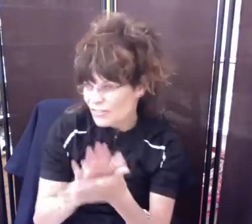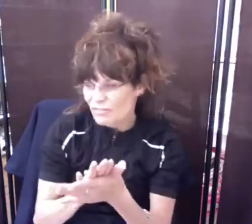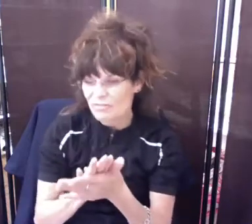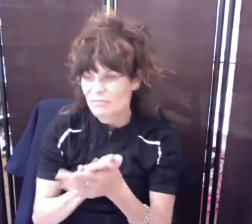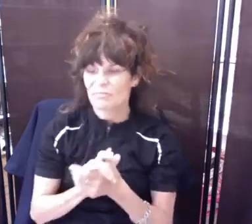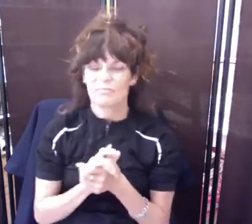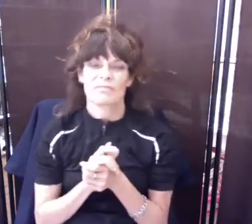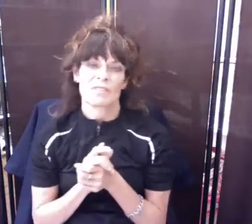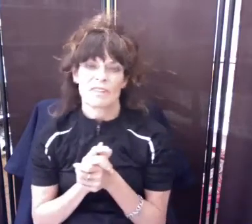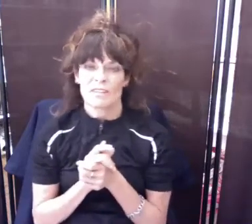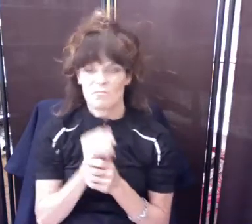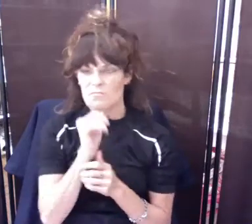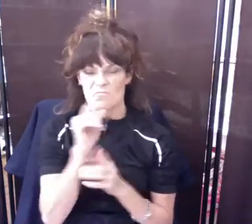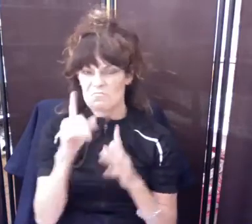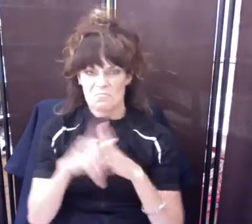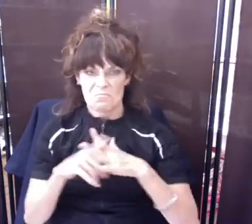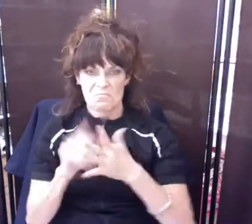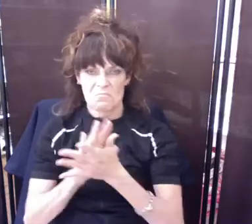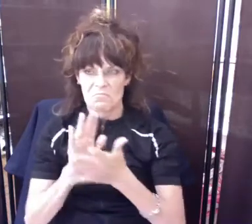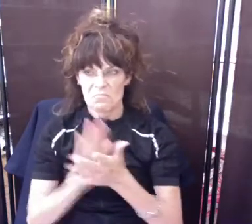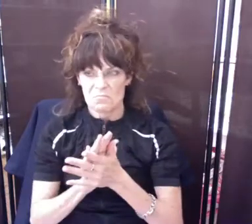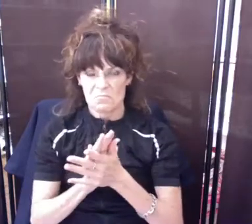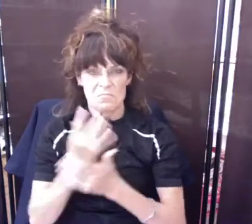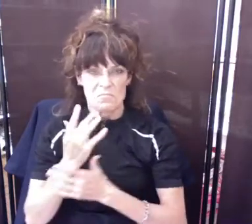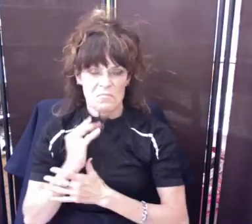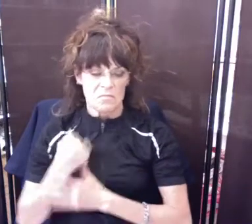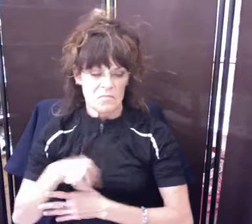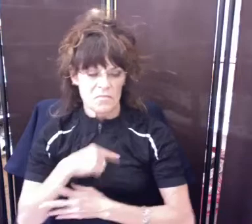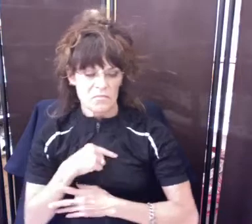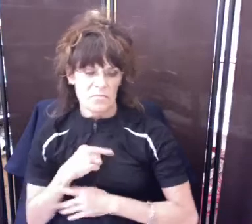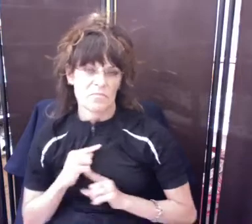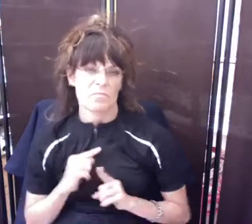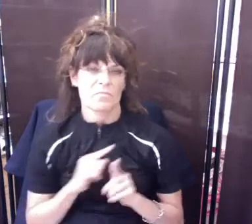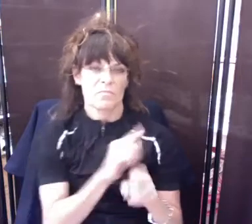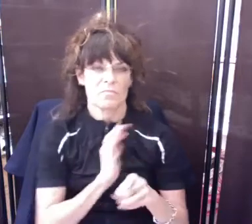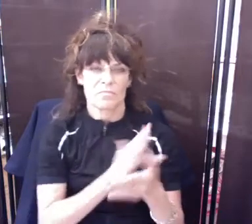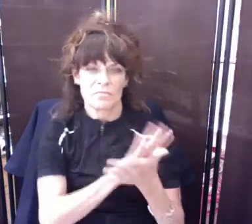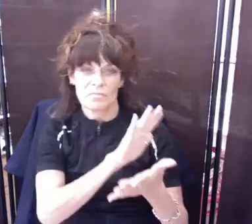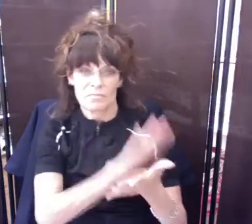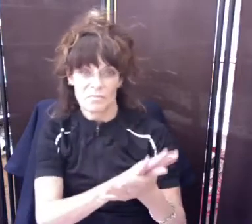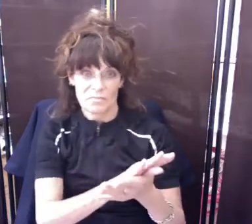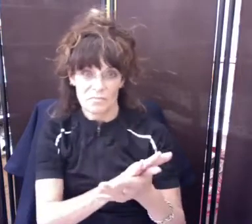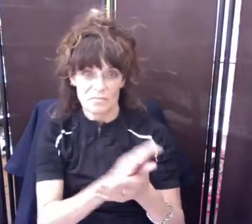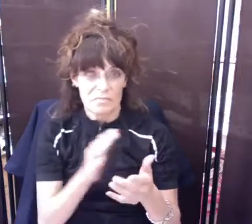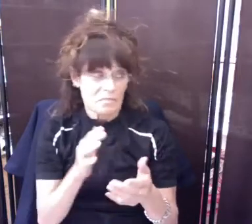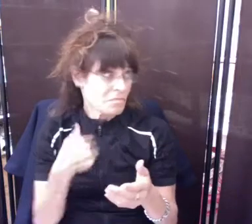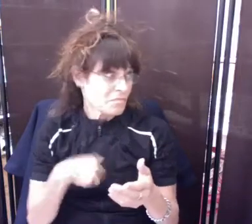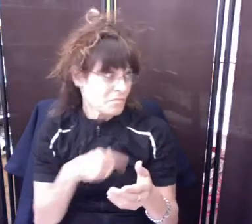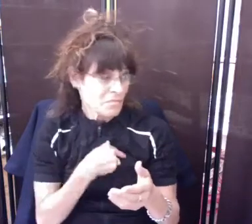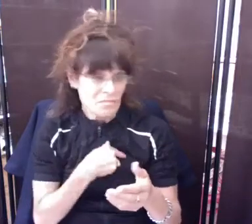cut school and we went back to my house, and I got a chair out, and I reached up to the highest level of the cabinet,